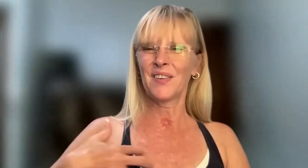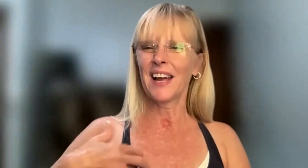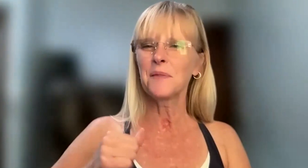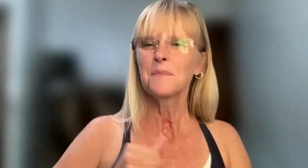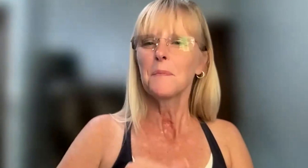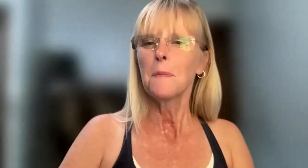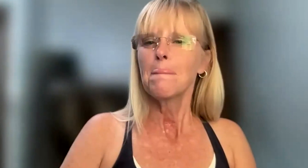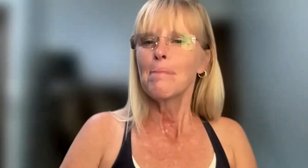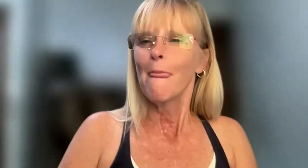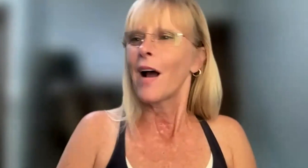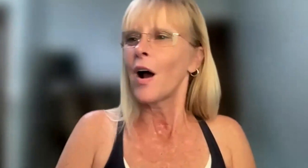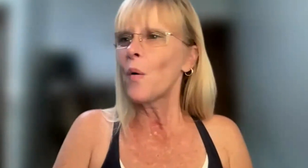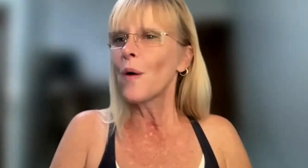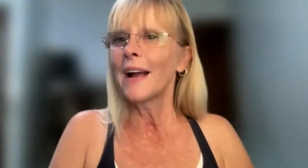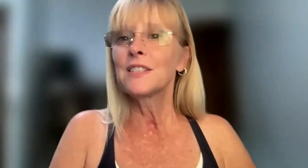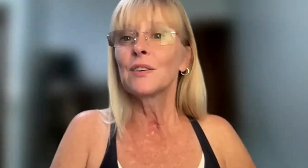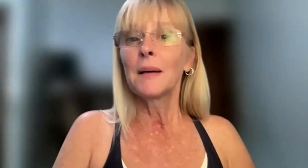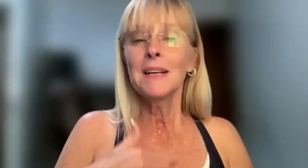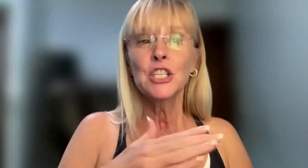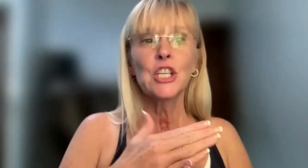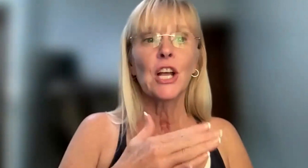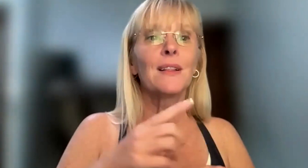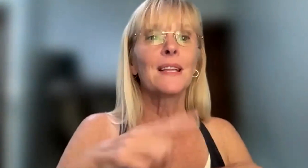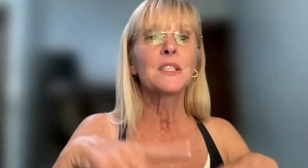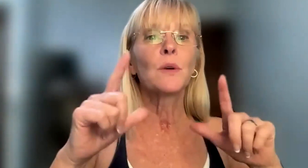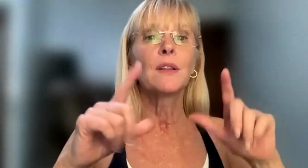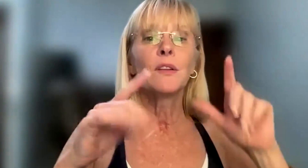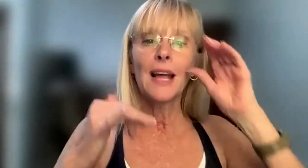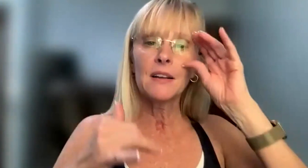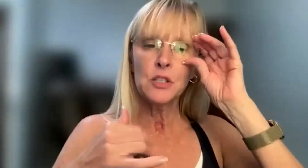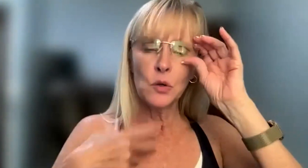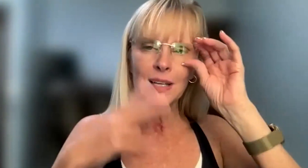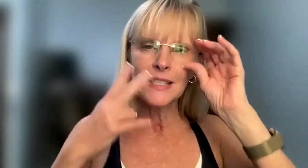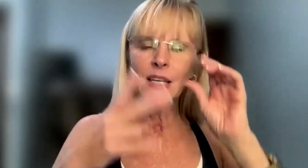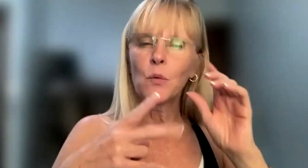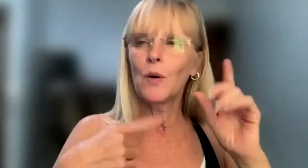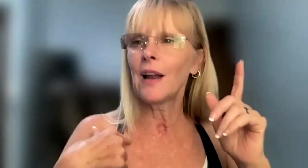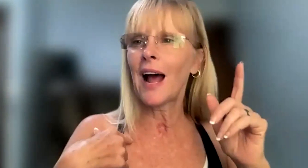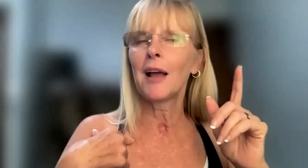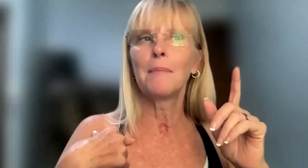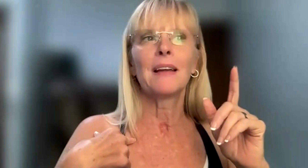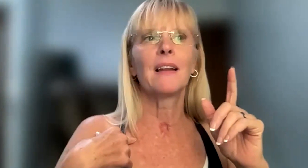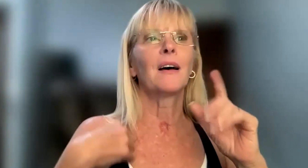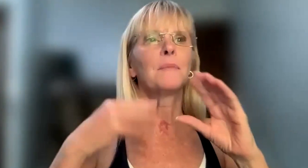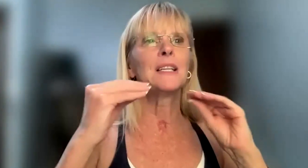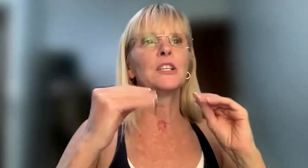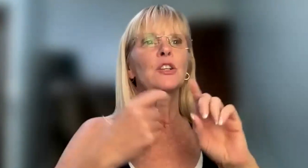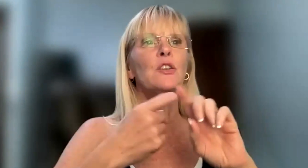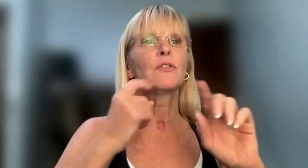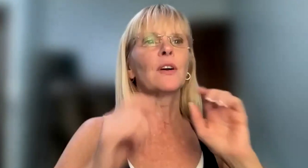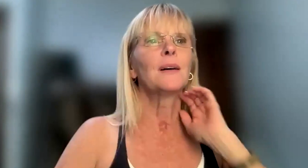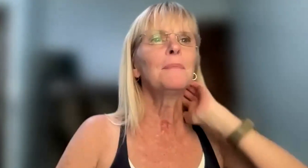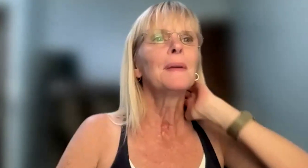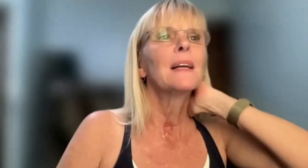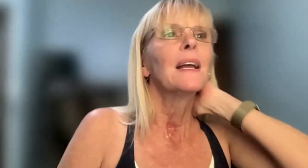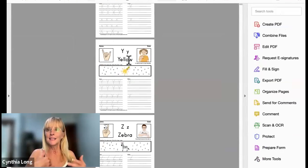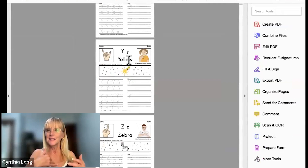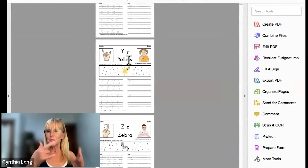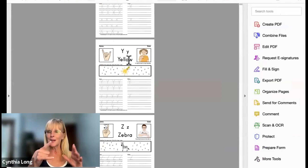okay? All right, so let me share this with you now so you can see what I've been teaching you from. This is what